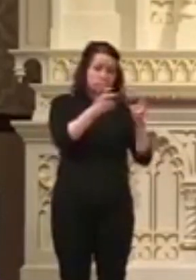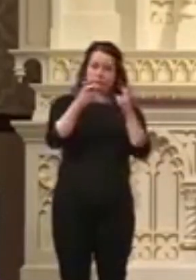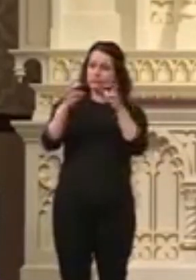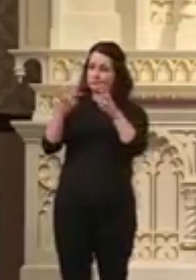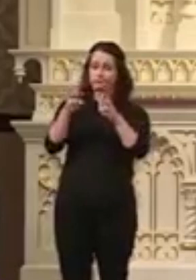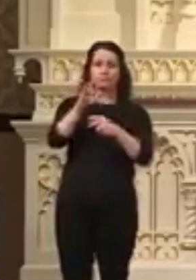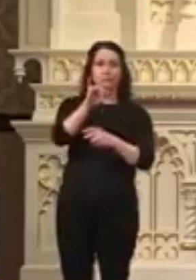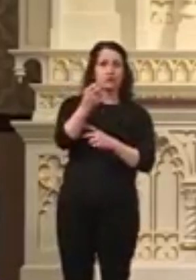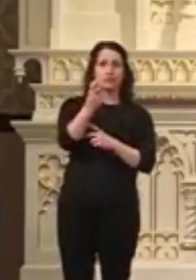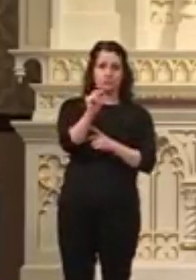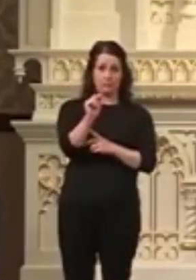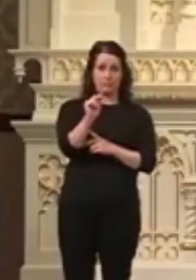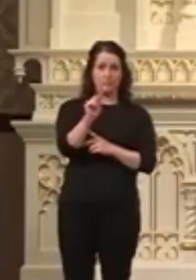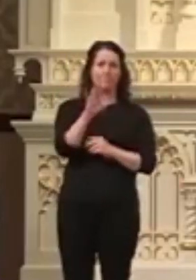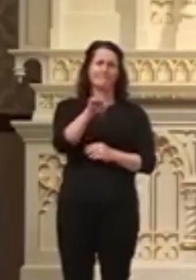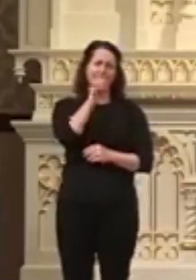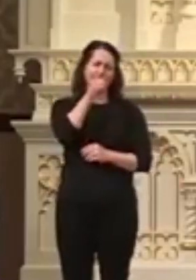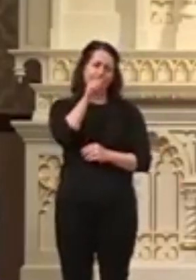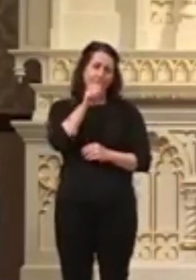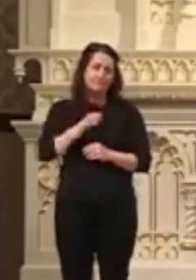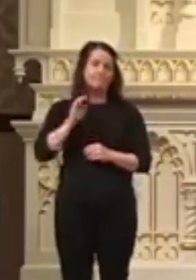the Passion of our Lord Jesus Christ.